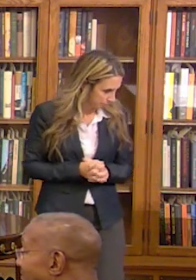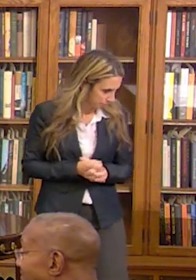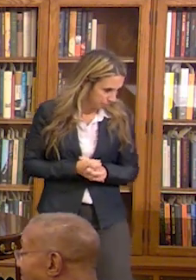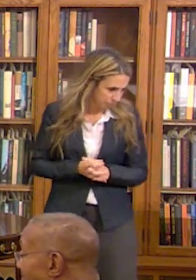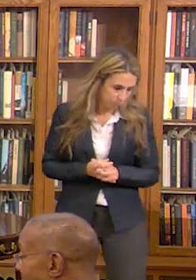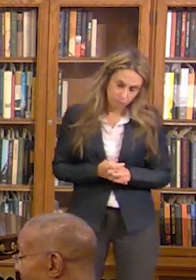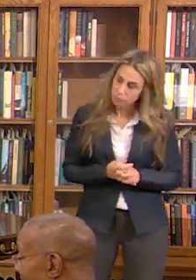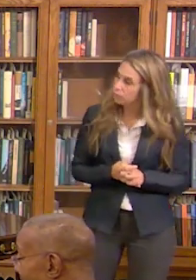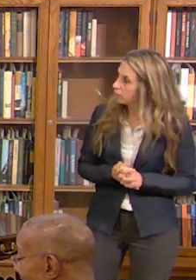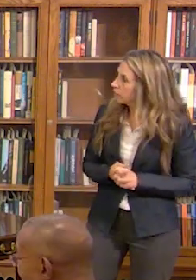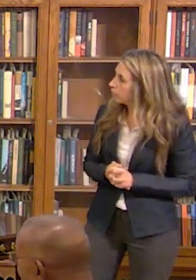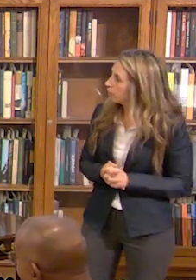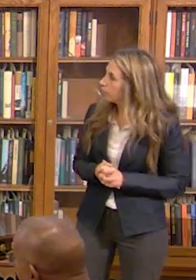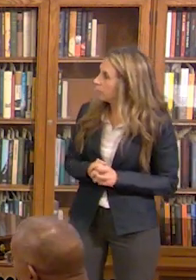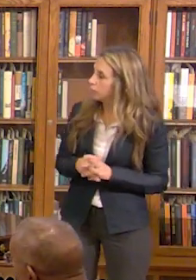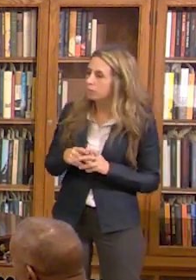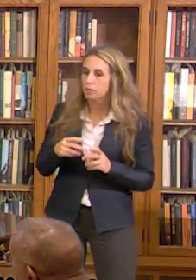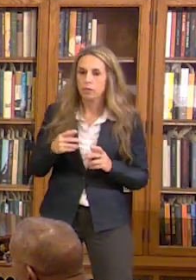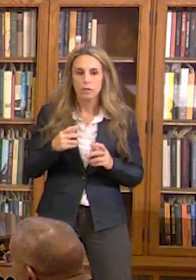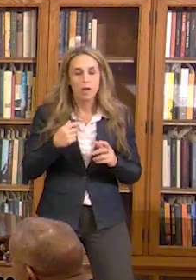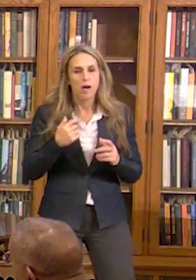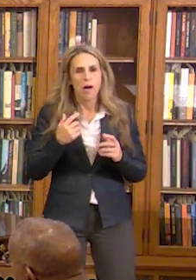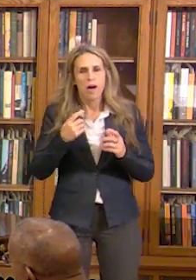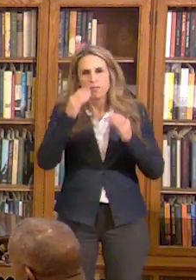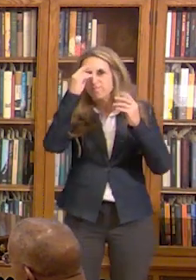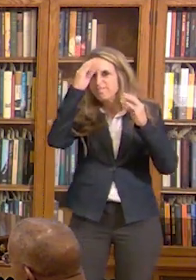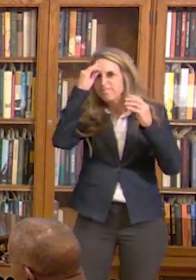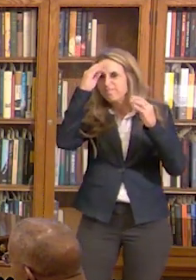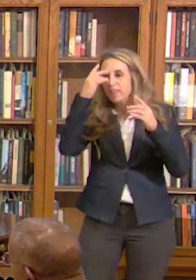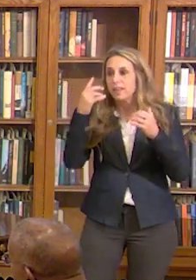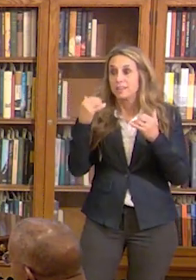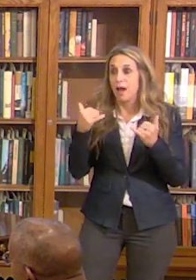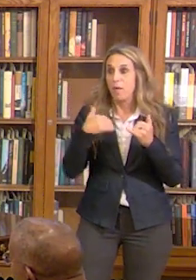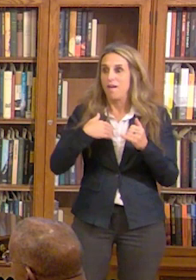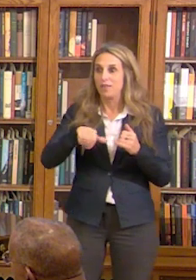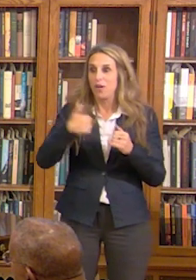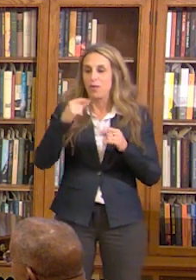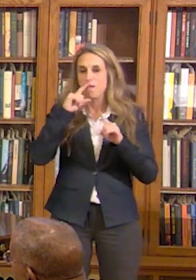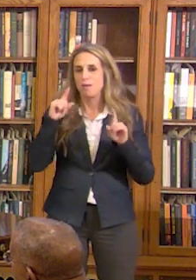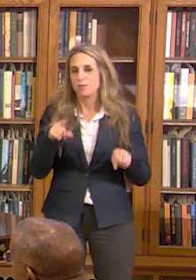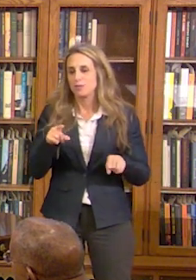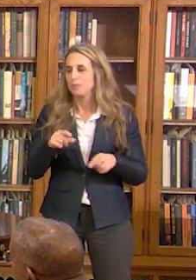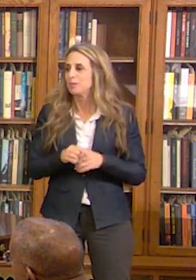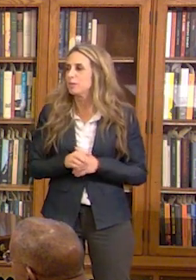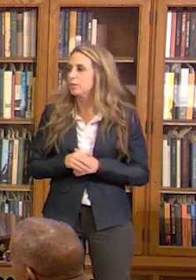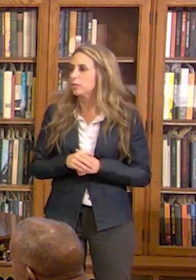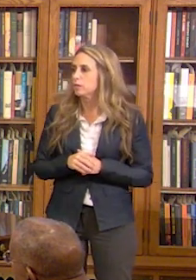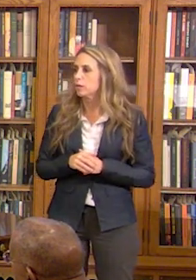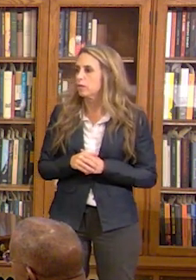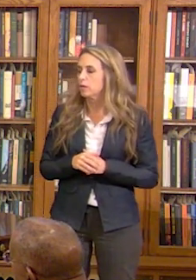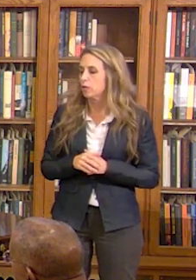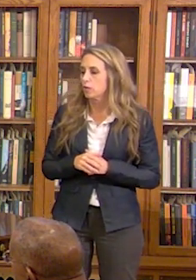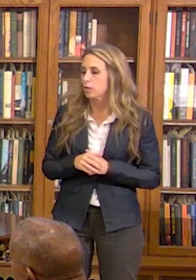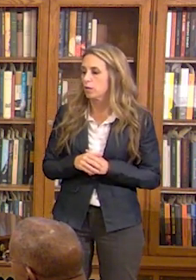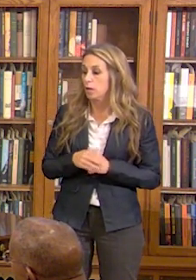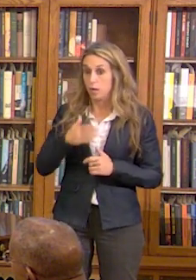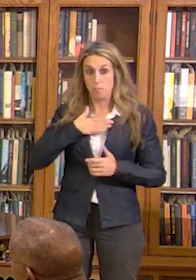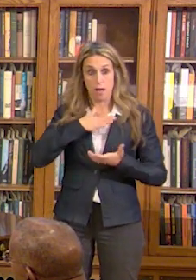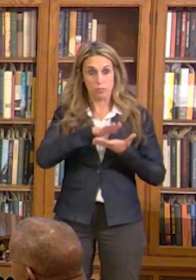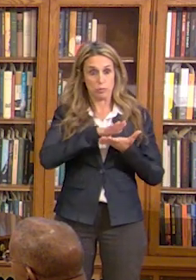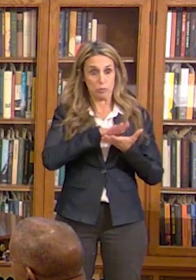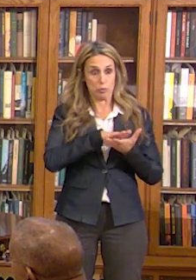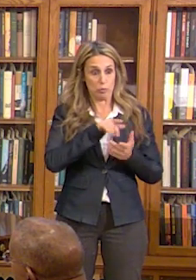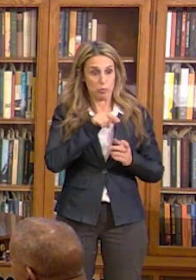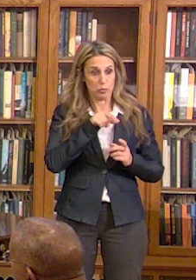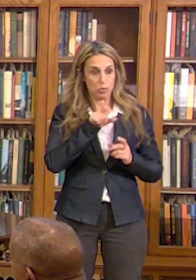student so I've been thinking and now I have actually another answer um in my school you have to